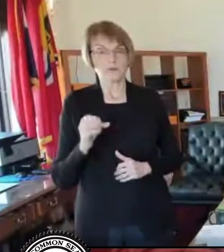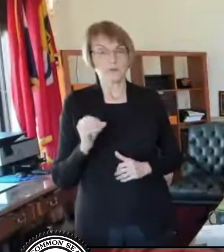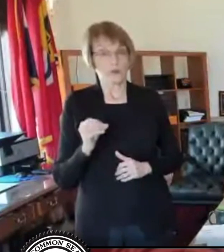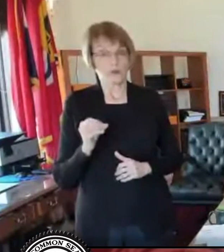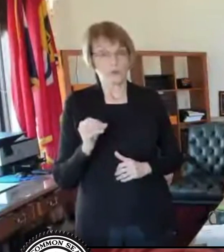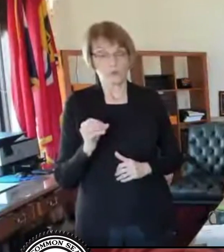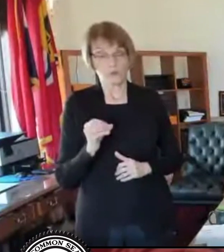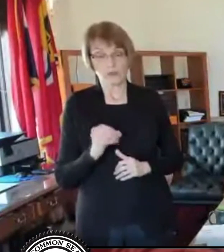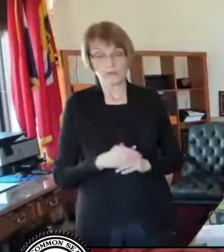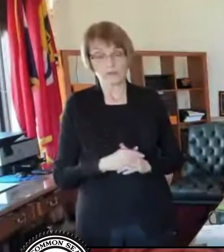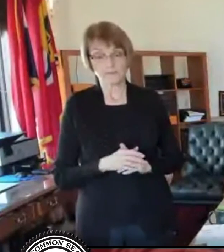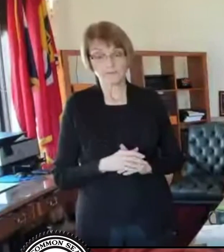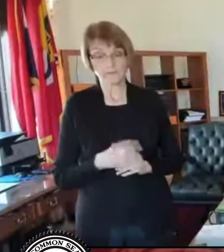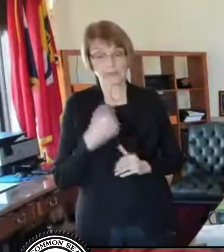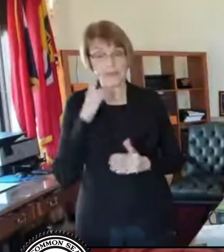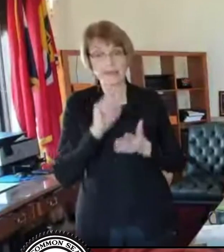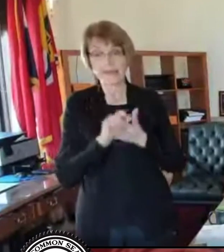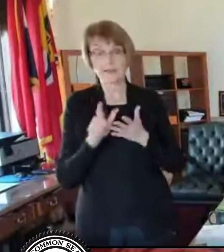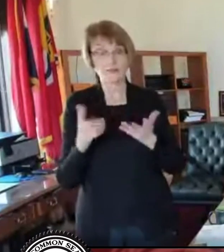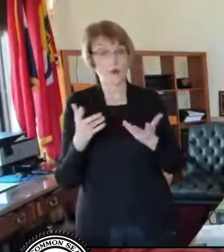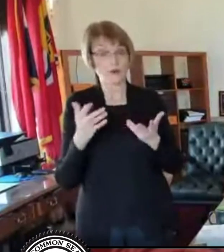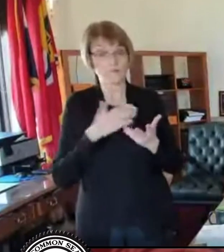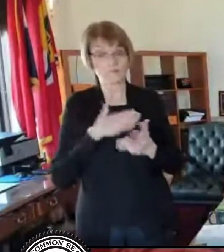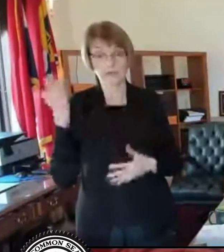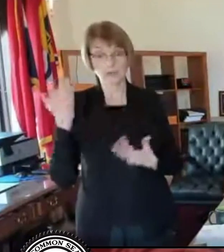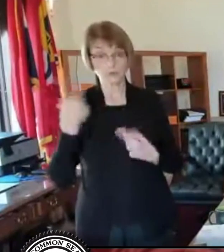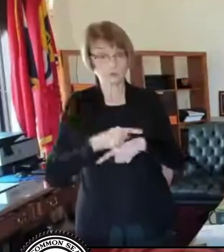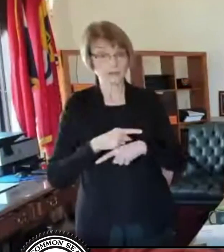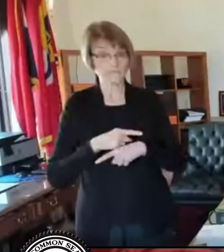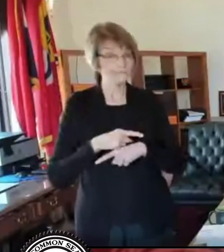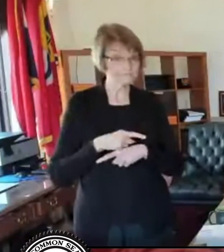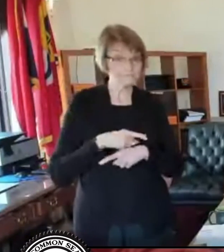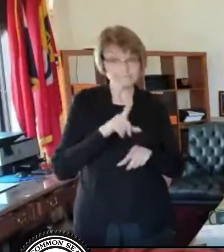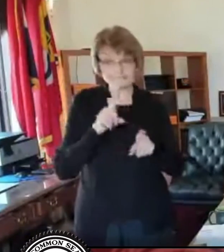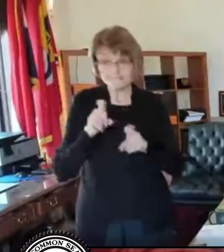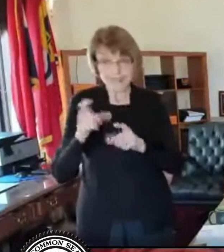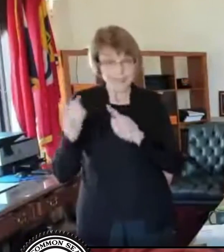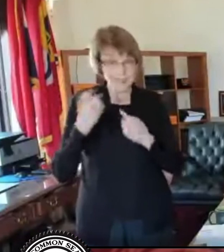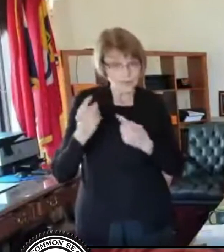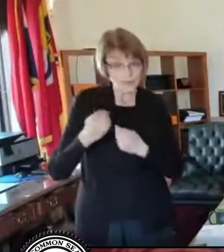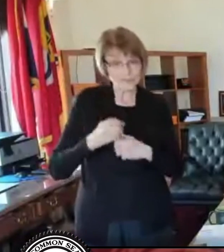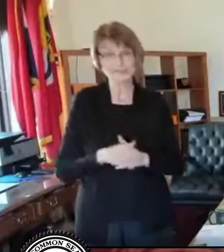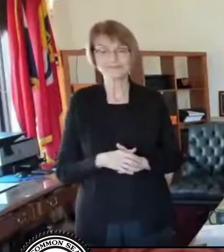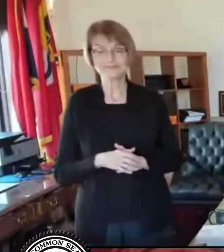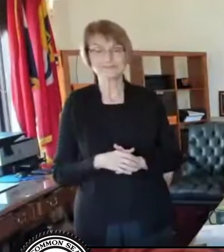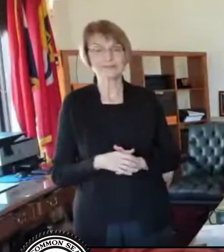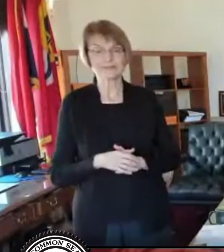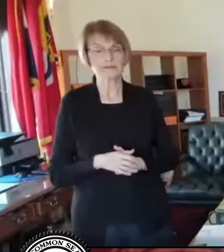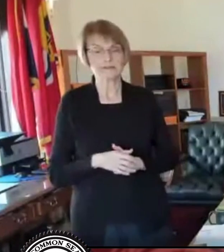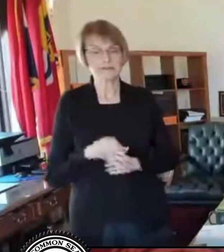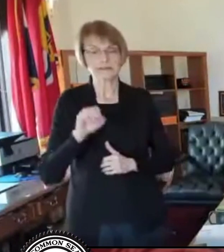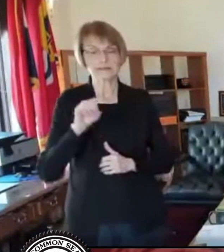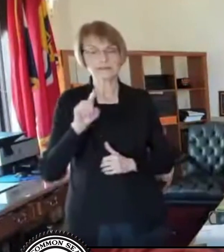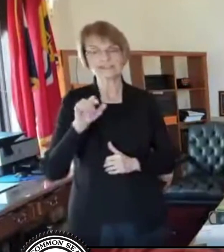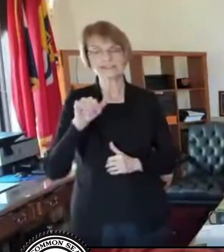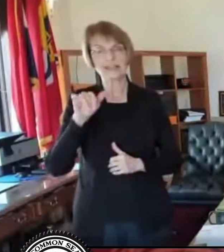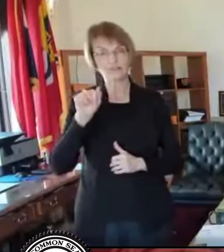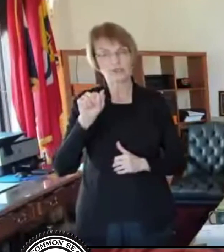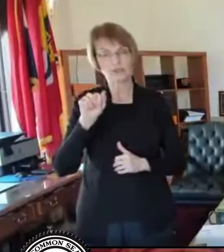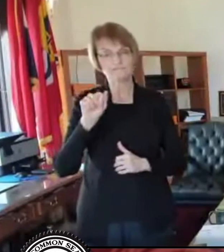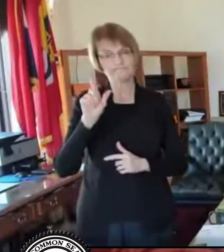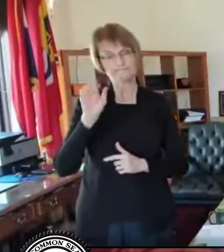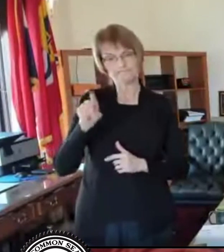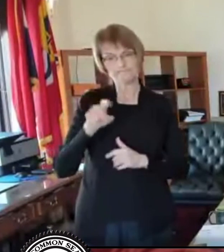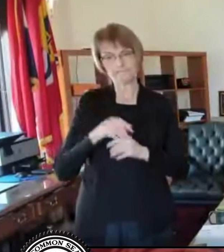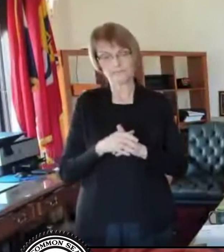think that's all I have for today. Do you guys have any questions? Couple of questions. Stacia's question is, the